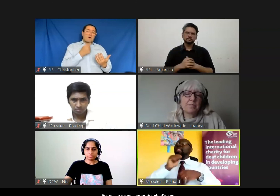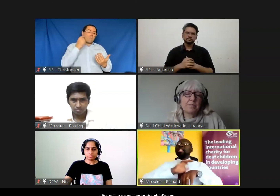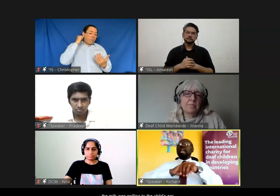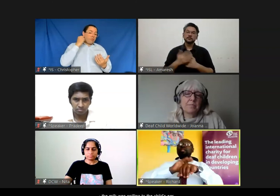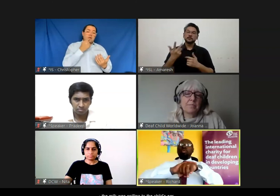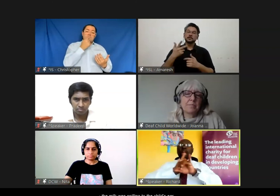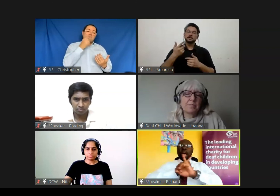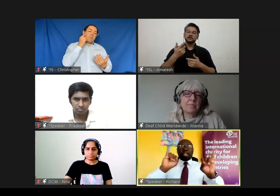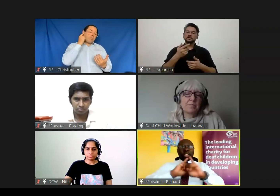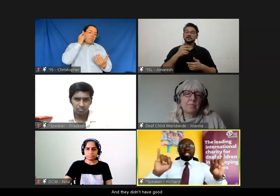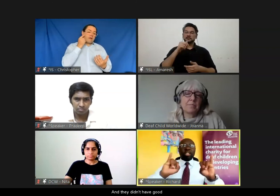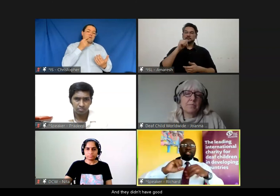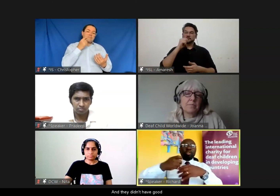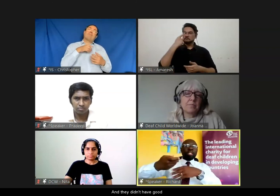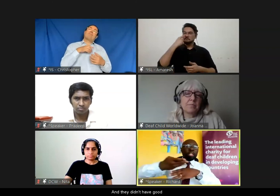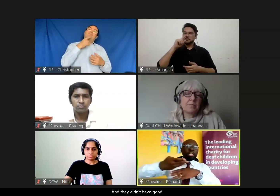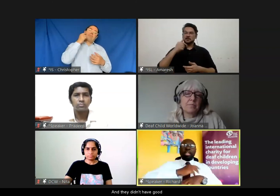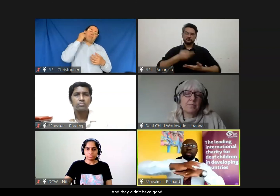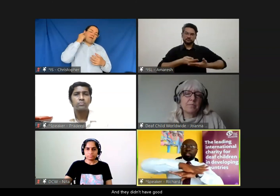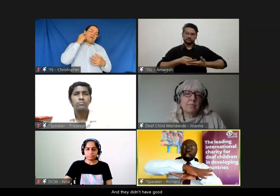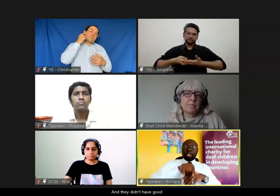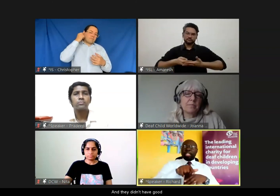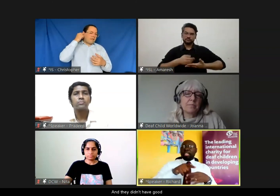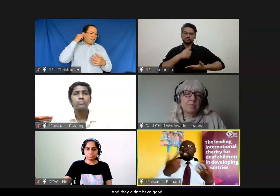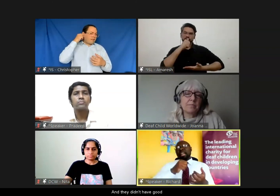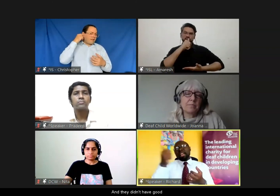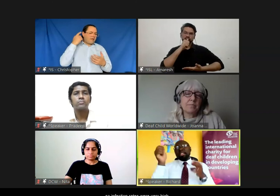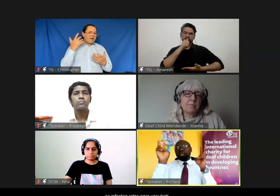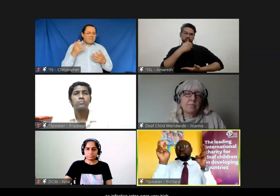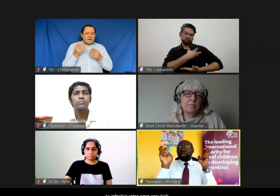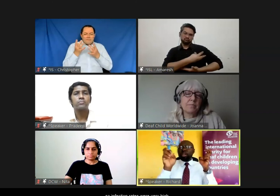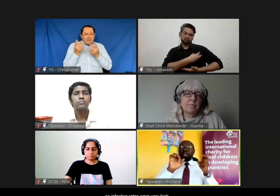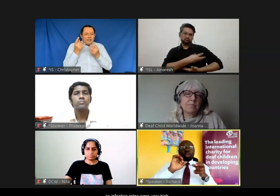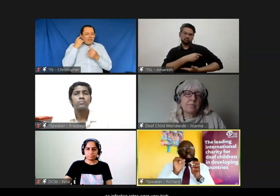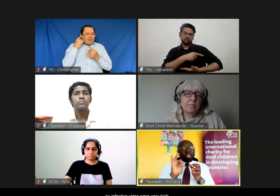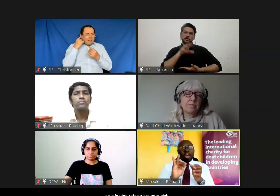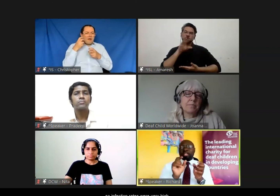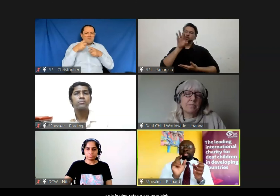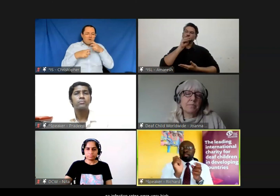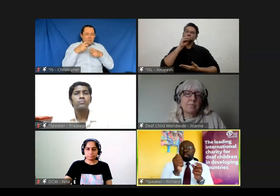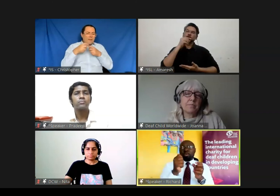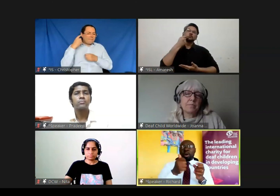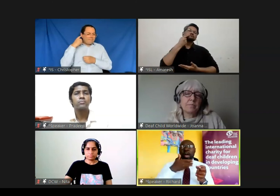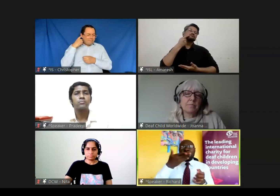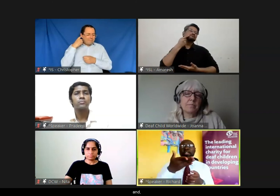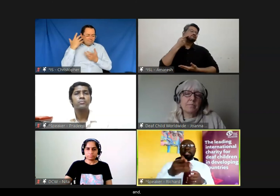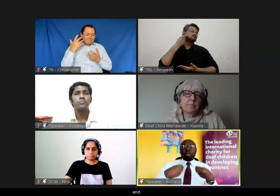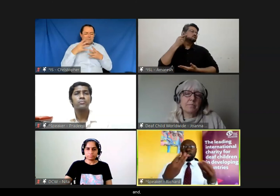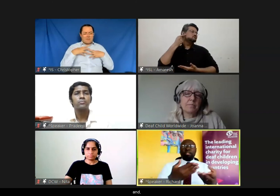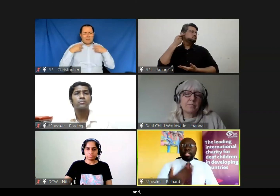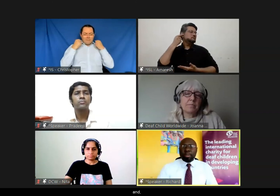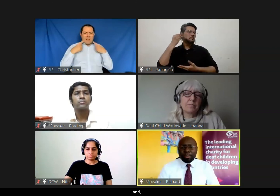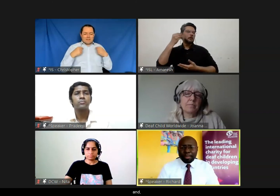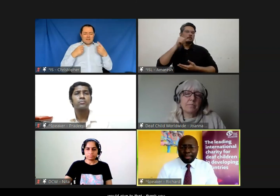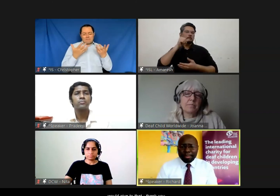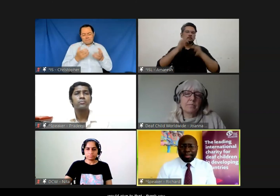the milk was spilling to the child's ear, and they didn't have good hygiene and all that. So infection rates were very high. You see, now this is another issue. And